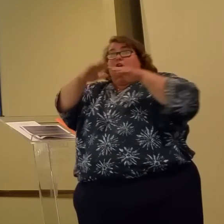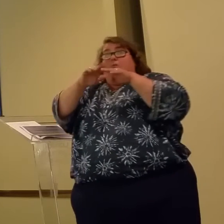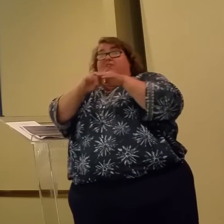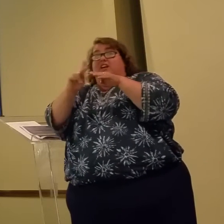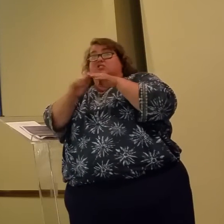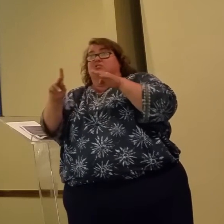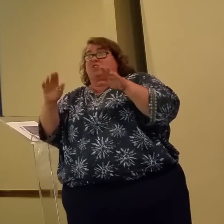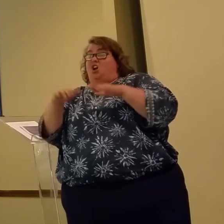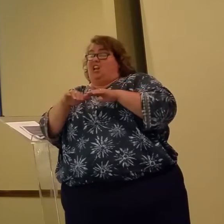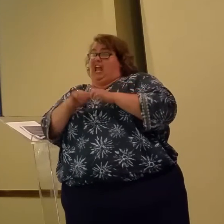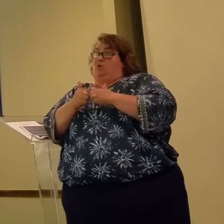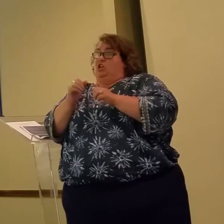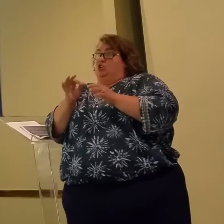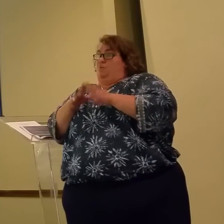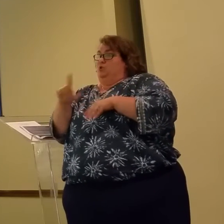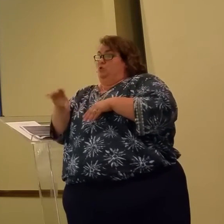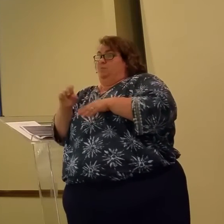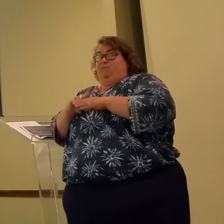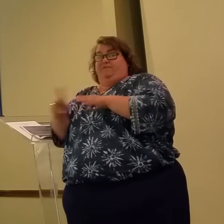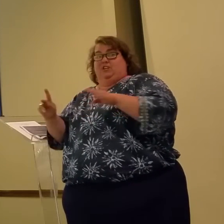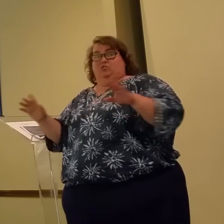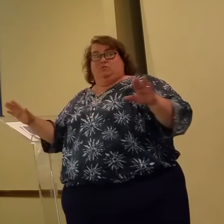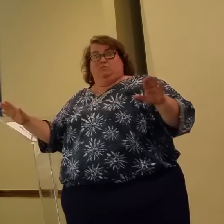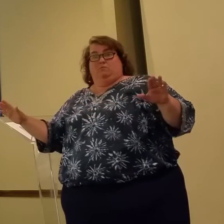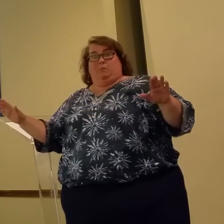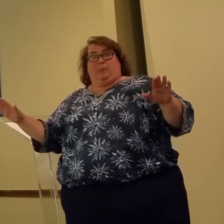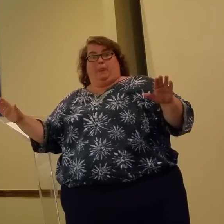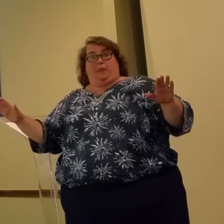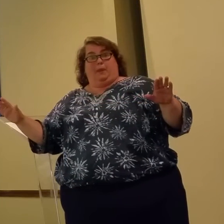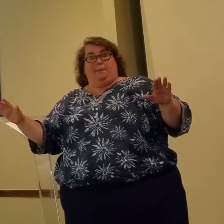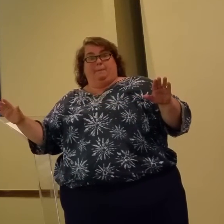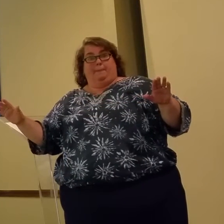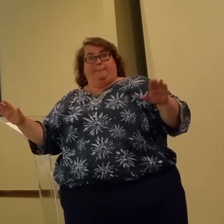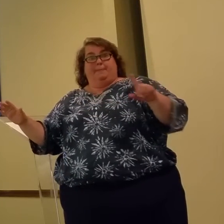Any questions on professionalism and how interpreters should be professional?